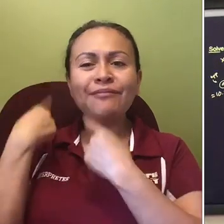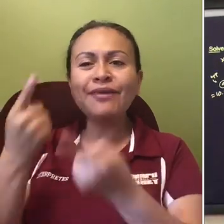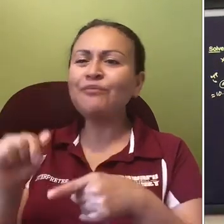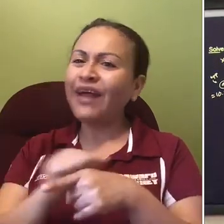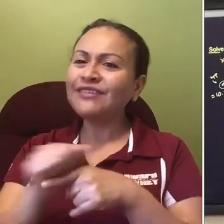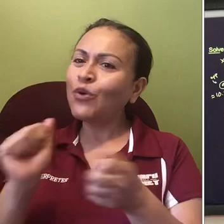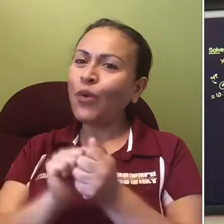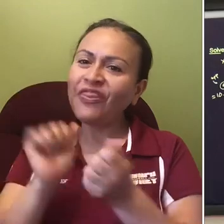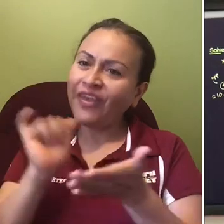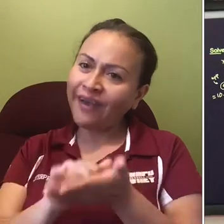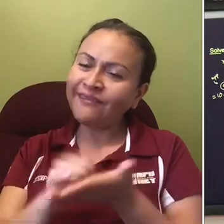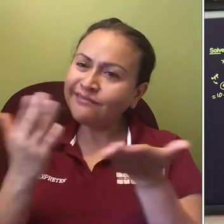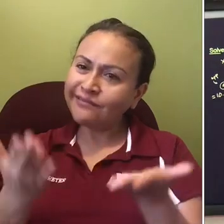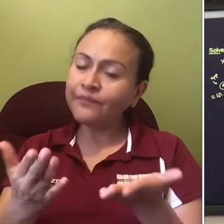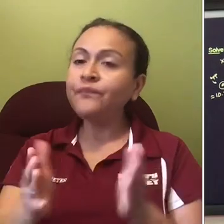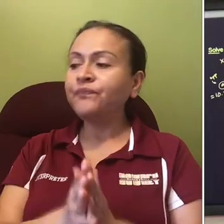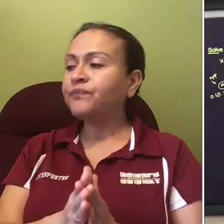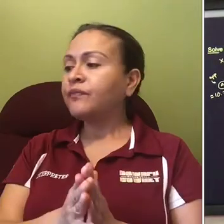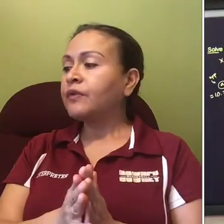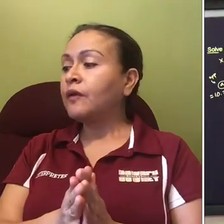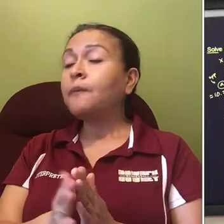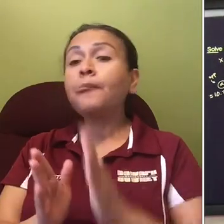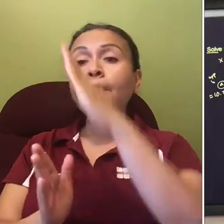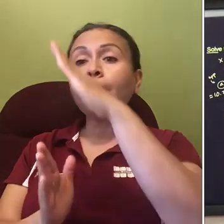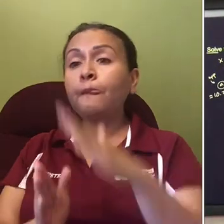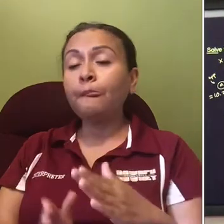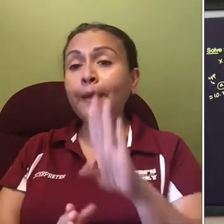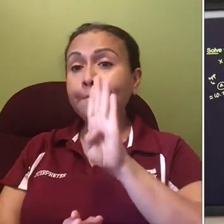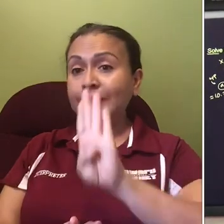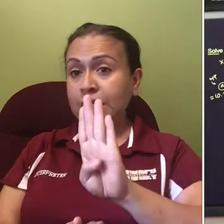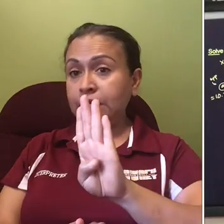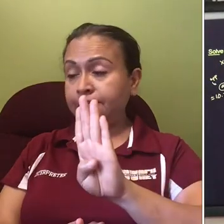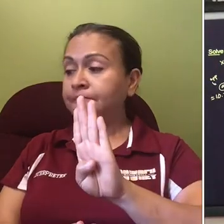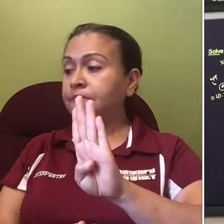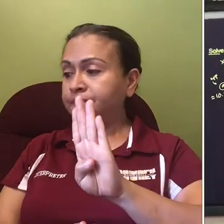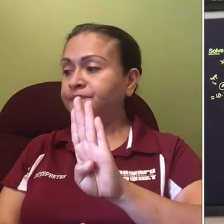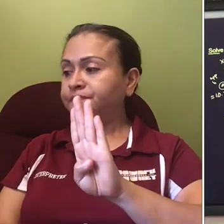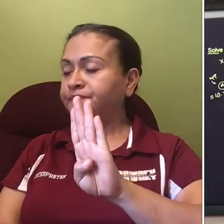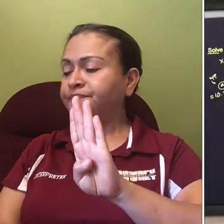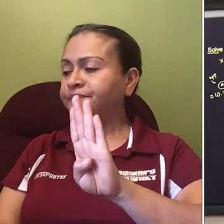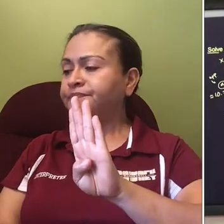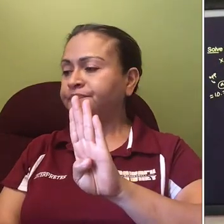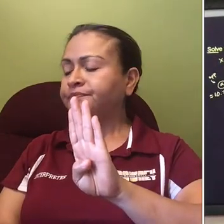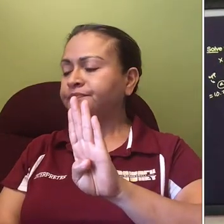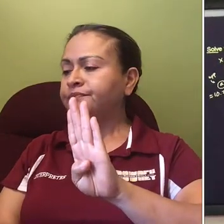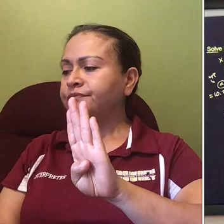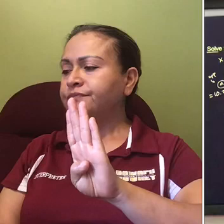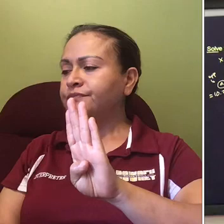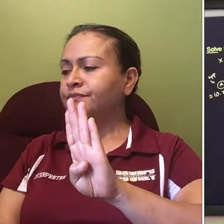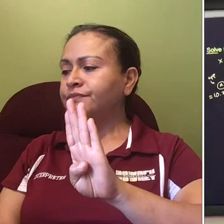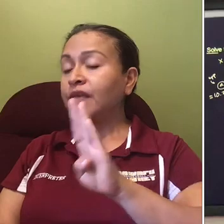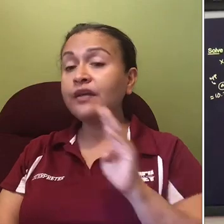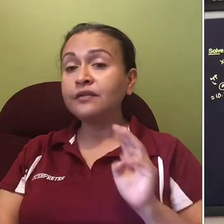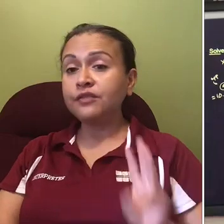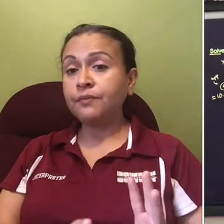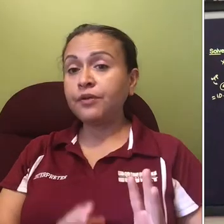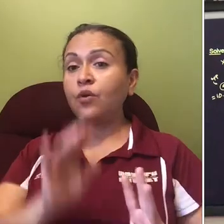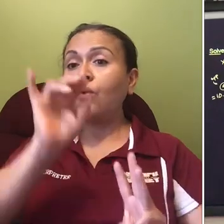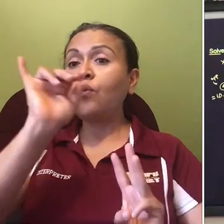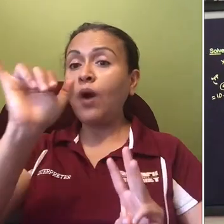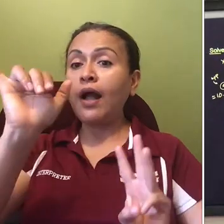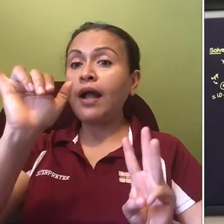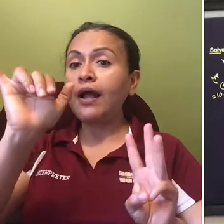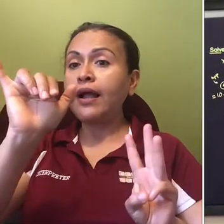So this length B, that's the length of the hypotenuse. So this side WY